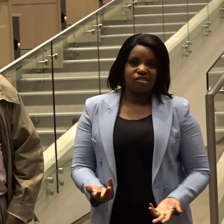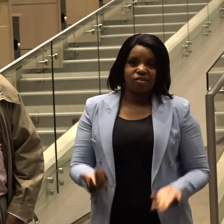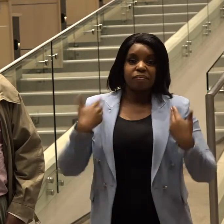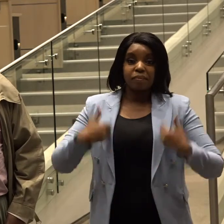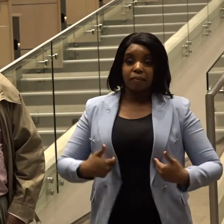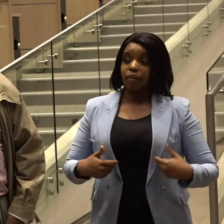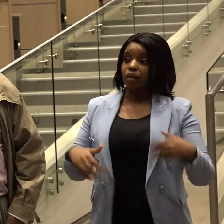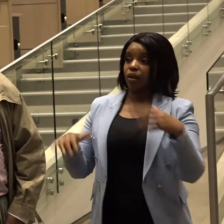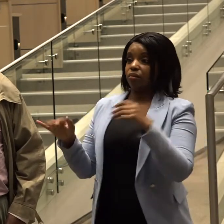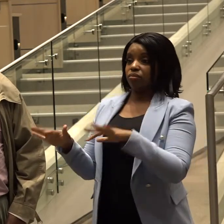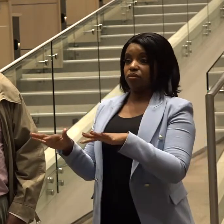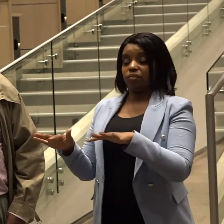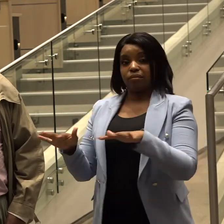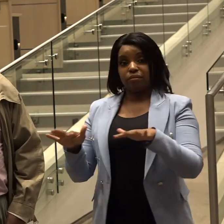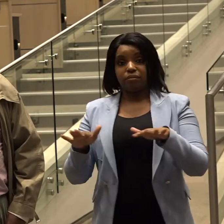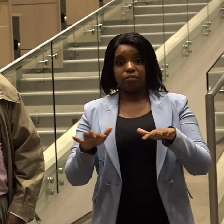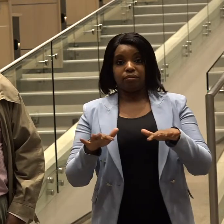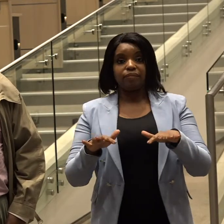foreign